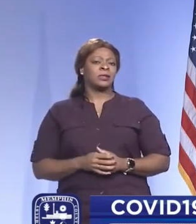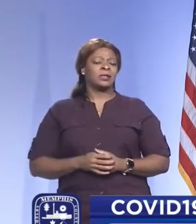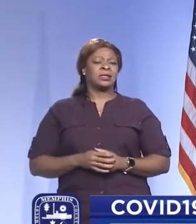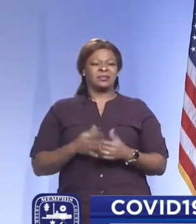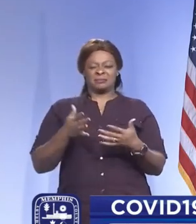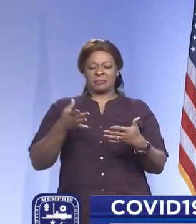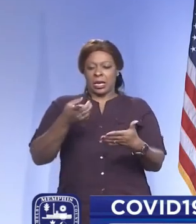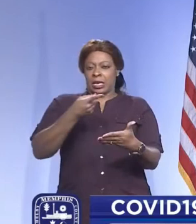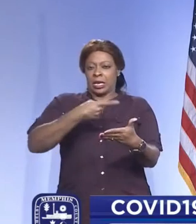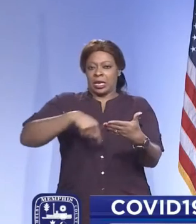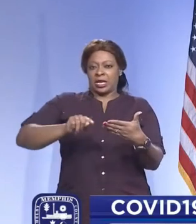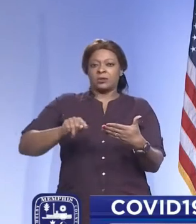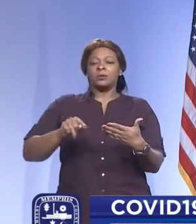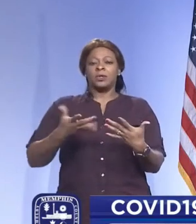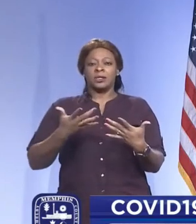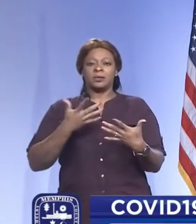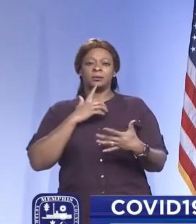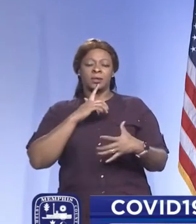next week at the